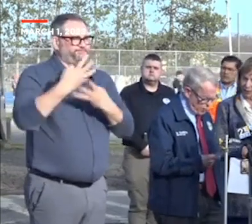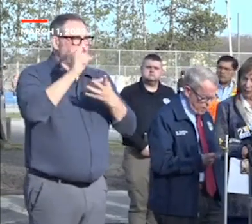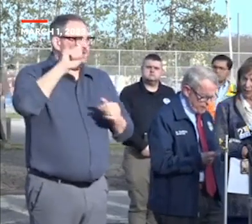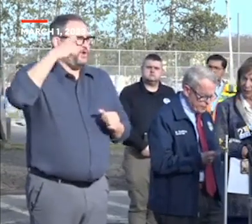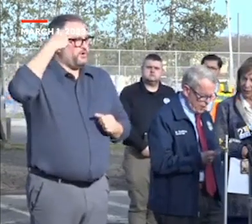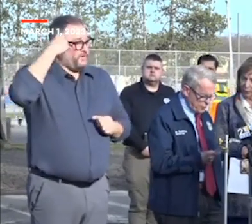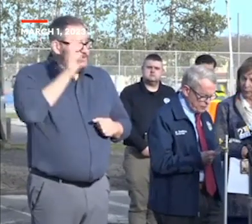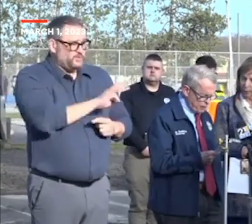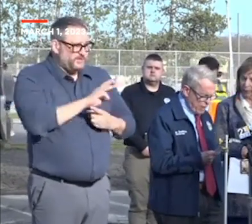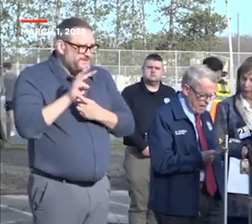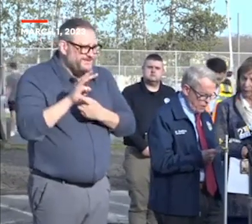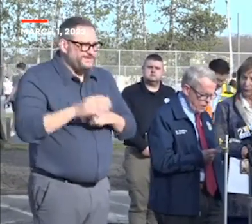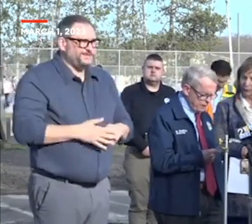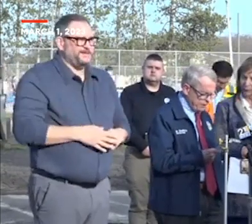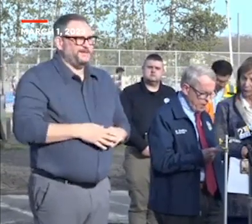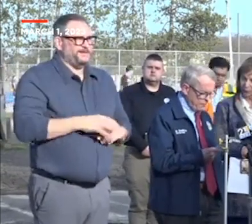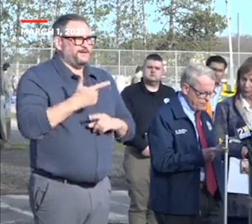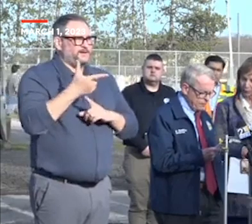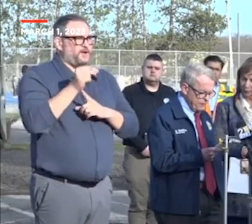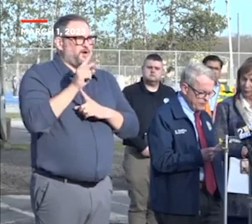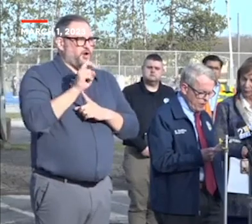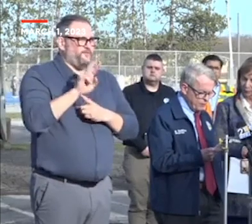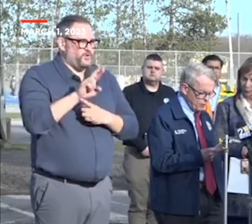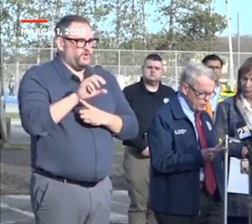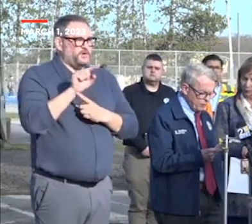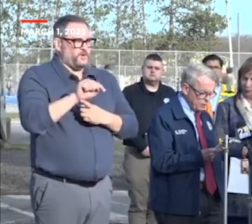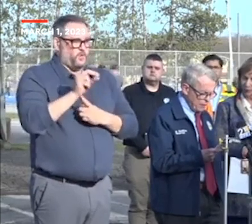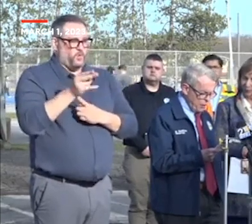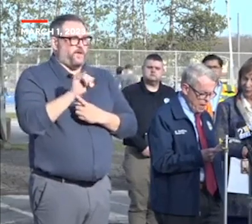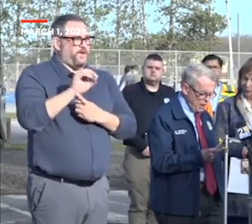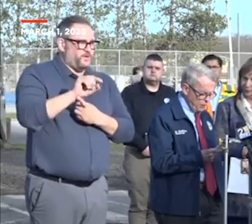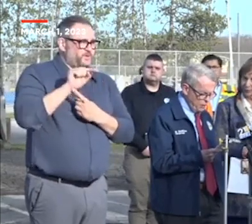as well. That's governor.ohio.gov. That's